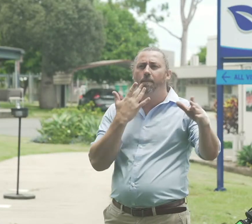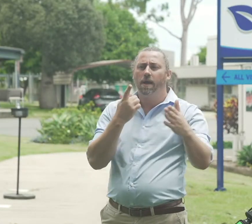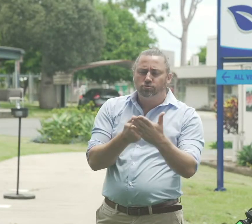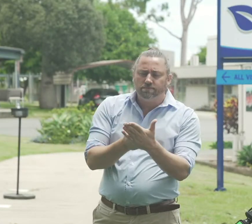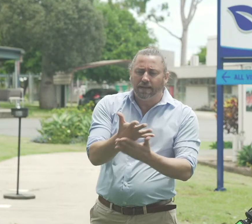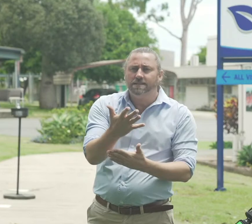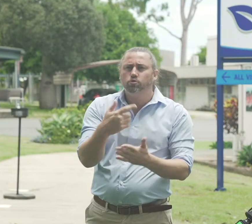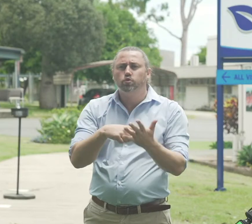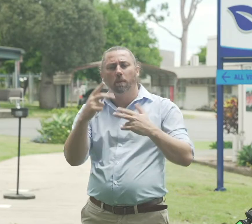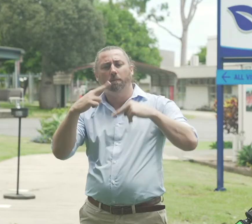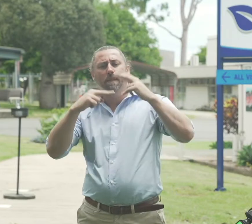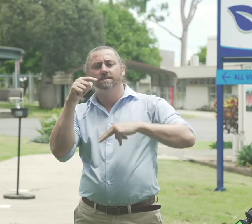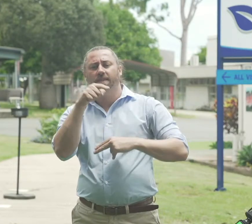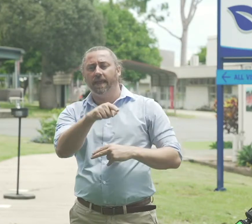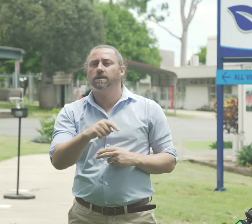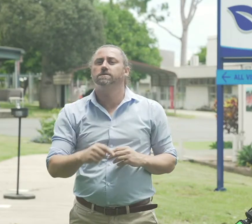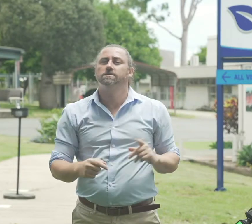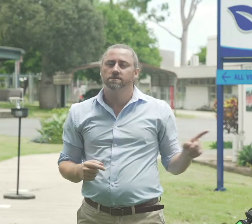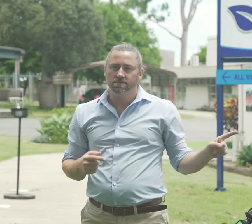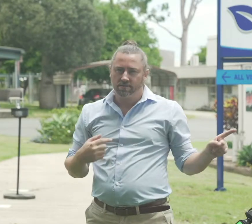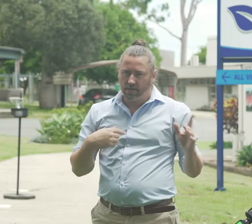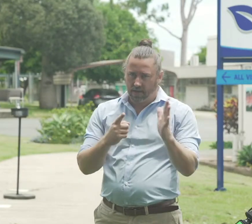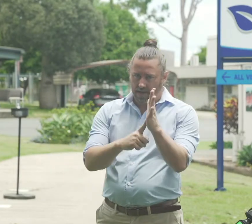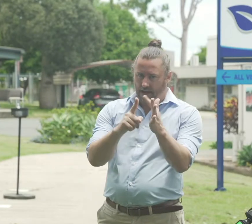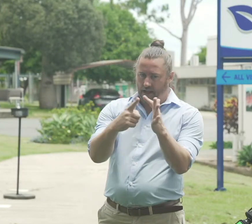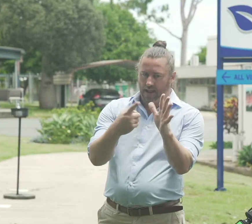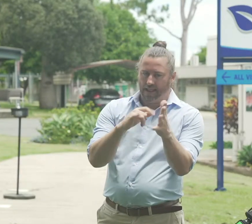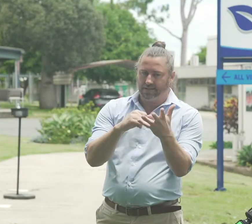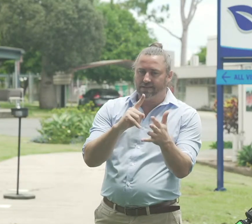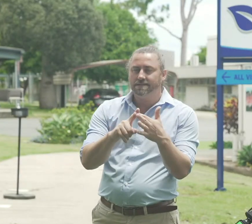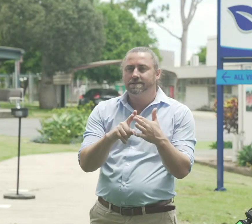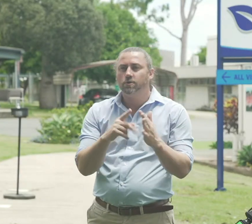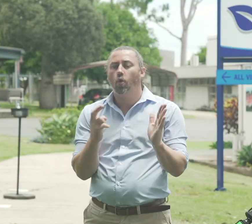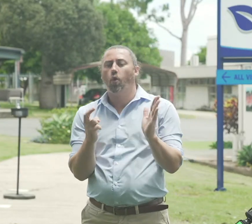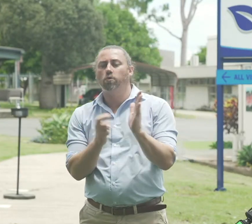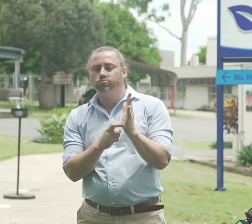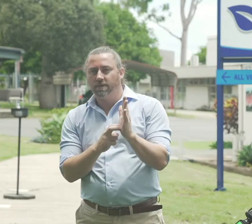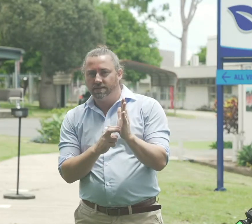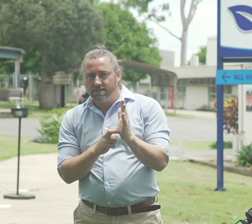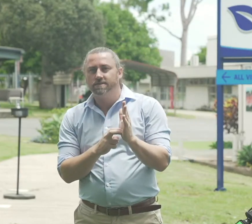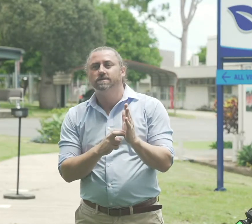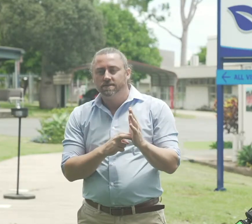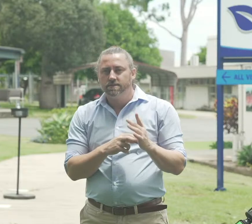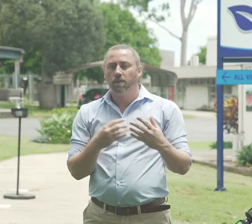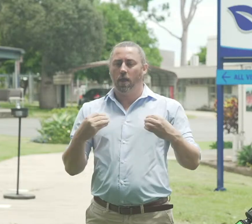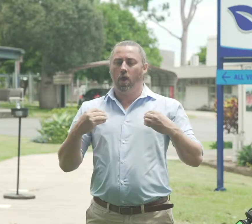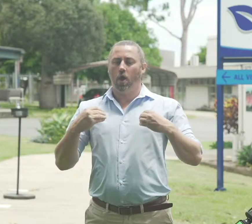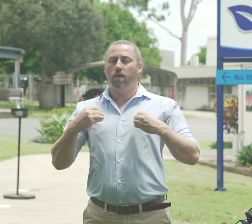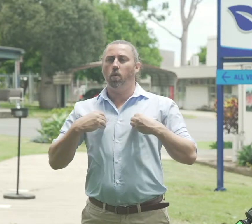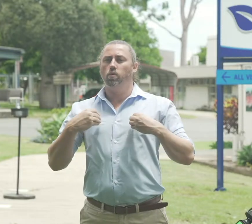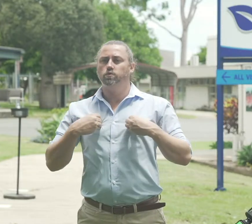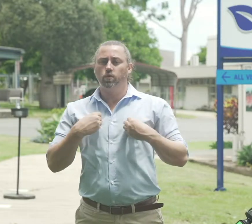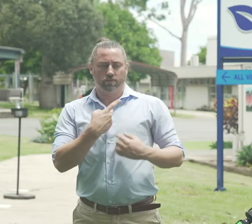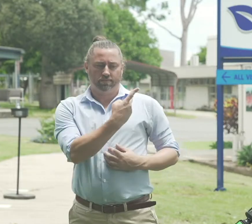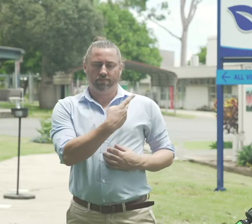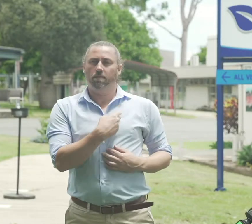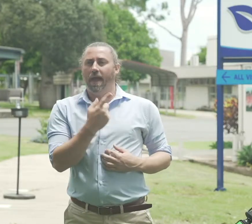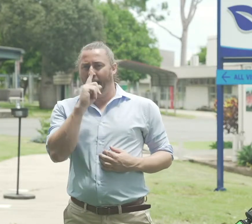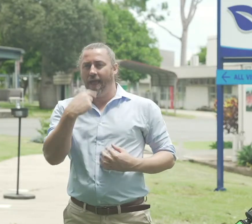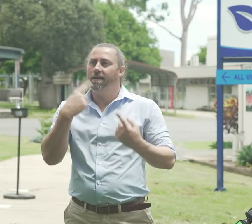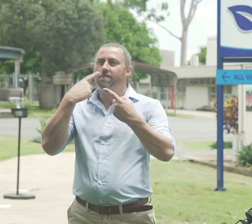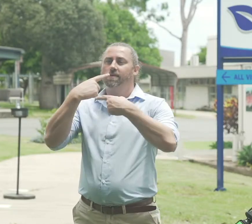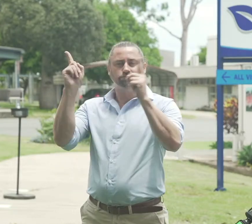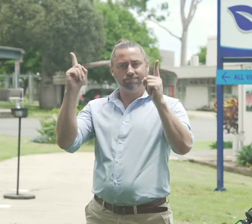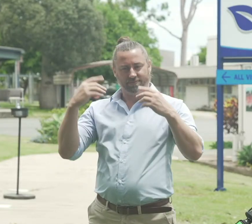as we indicated, this is a lease arrangement, and lease arrangements generally are considered commercial in confidence. Can you clarify exactly